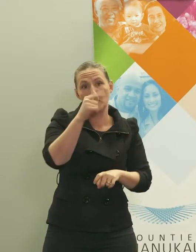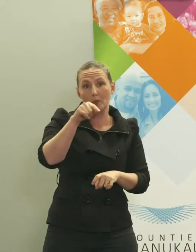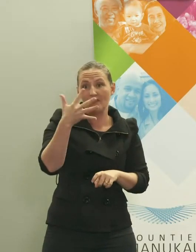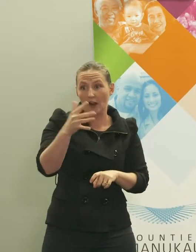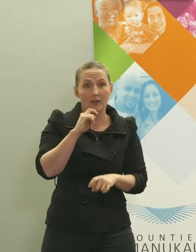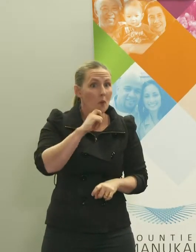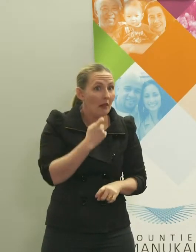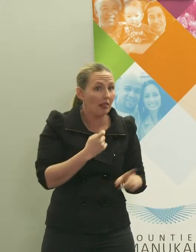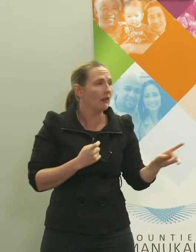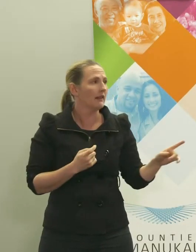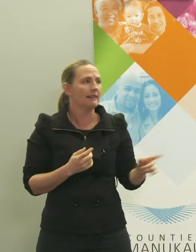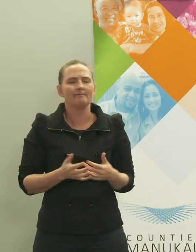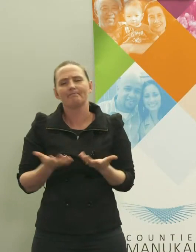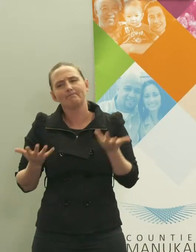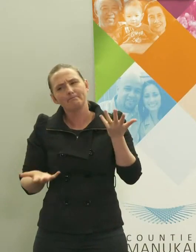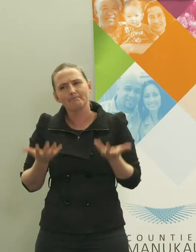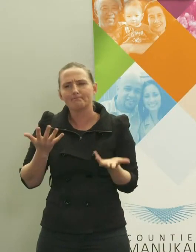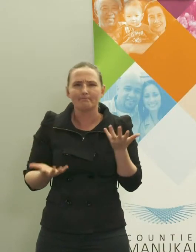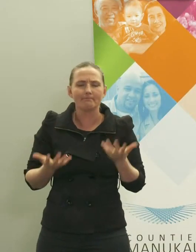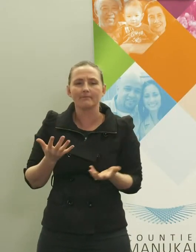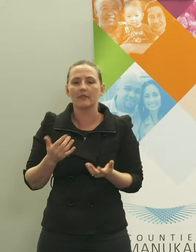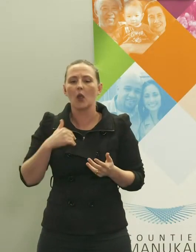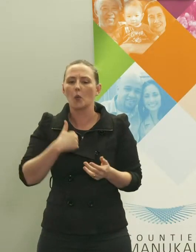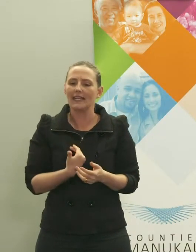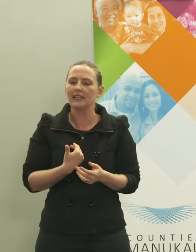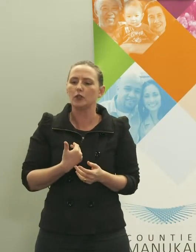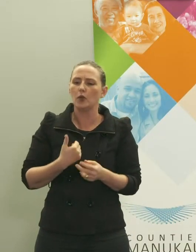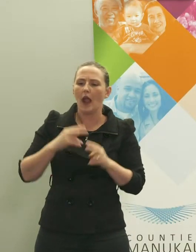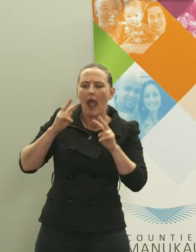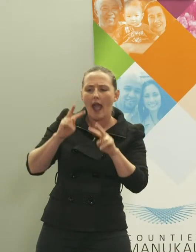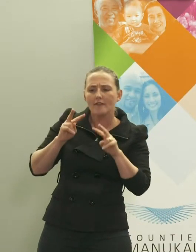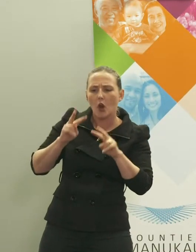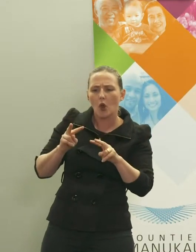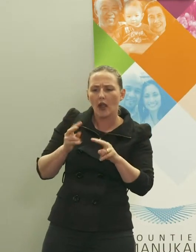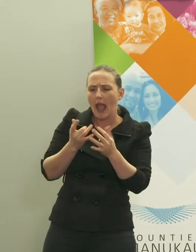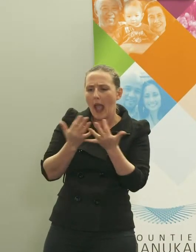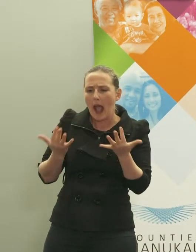we'll be looking at the number of new cases that we're seeing. We'll be looking at